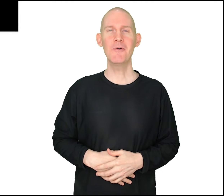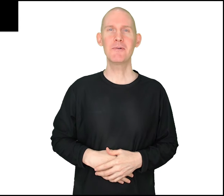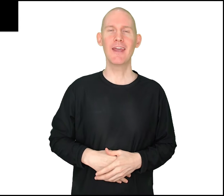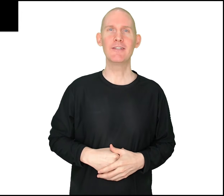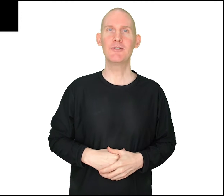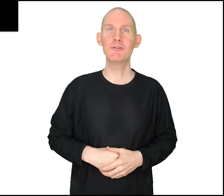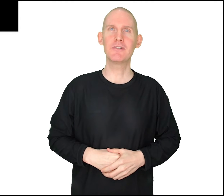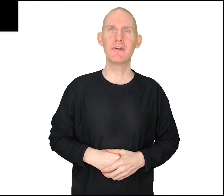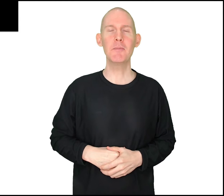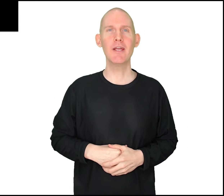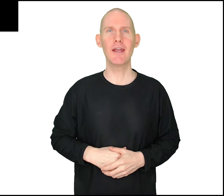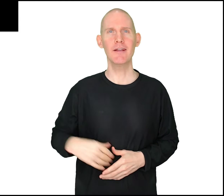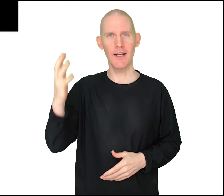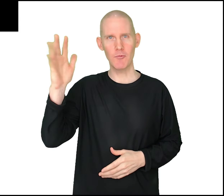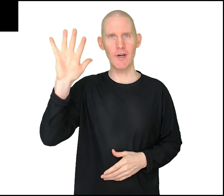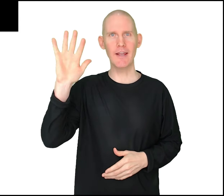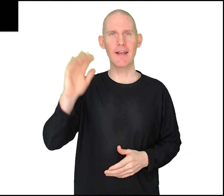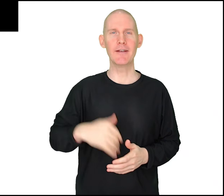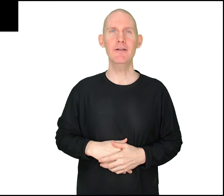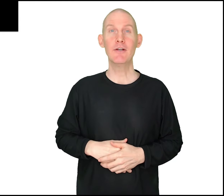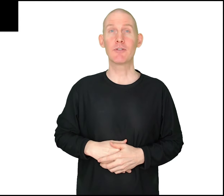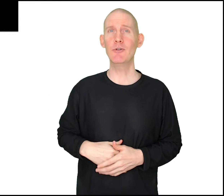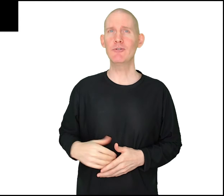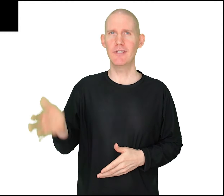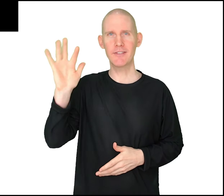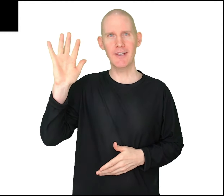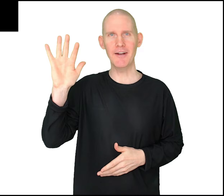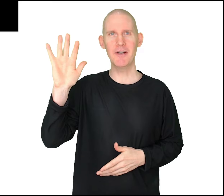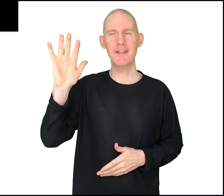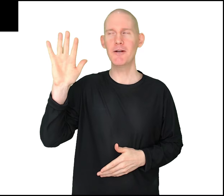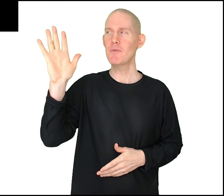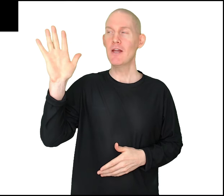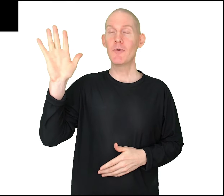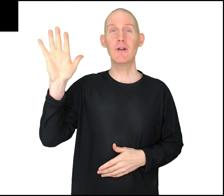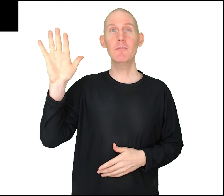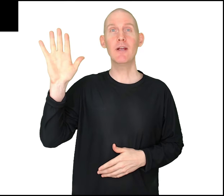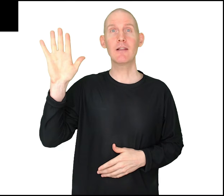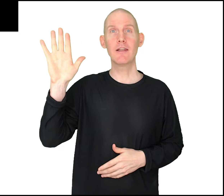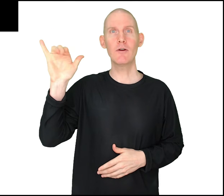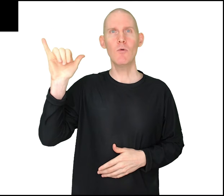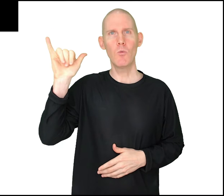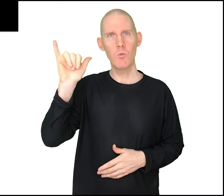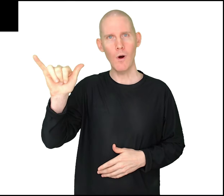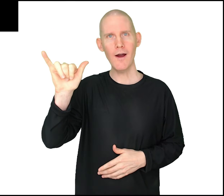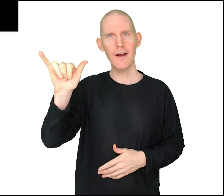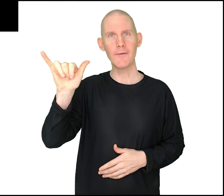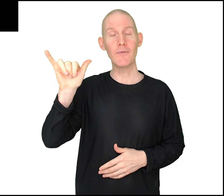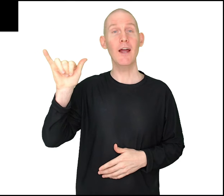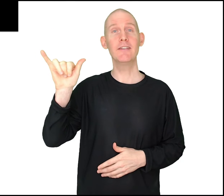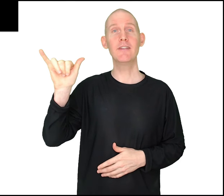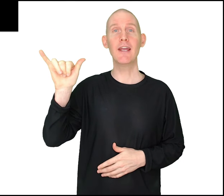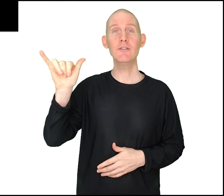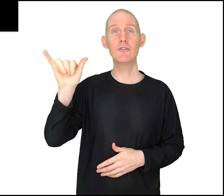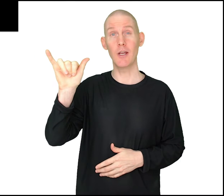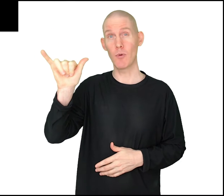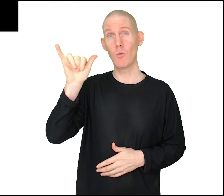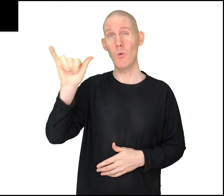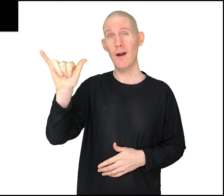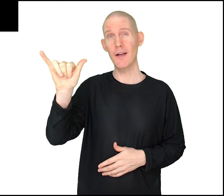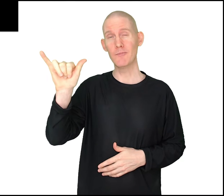Okay, just use your dominant hand. I'm right-handed, so I'm going to use this guy right here. We're going to make the letter Y. That is the hand shape, Y. How